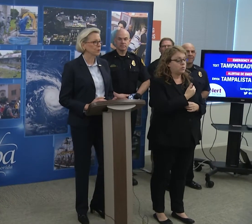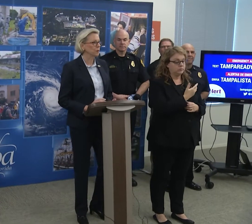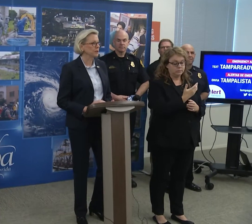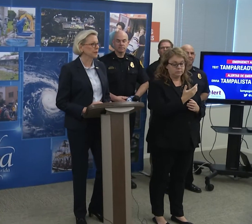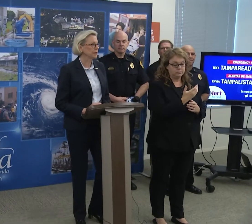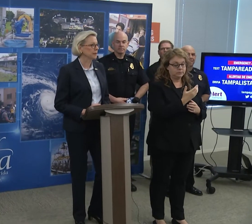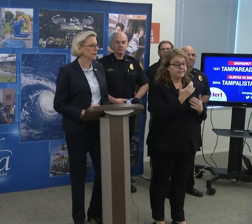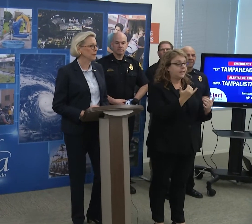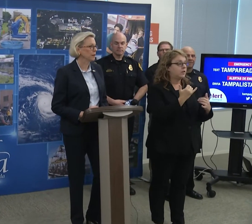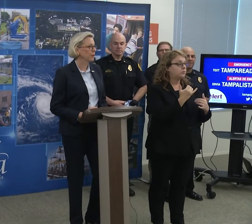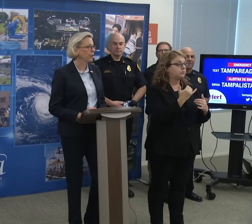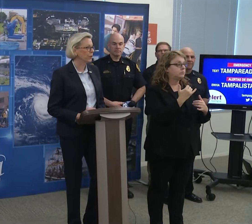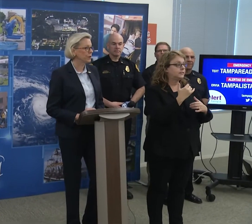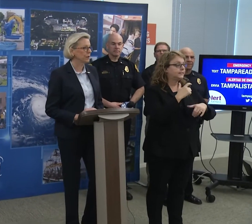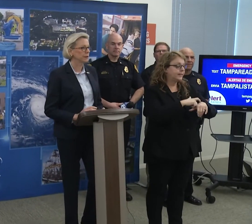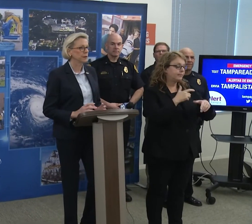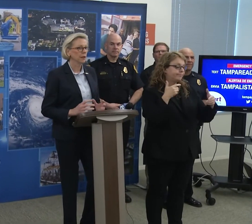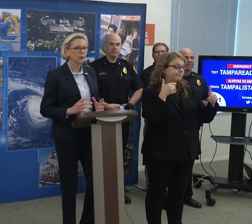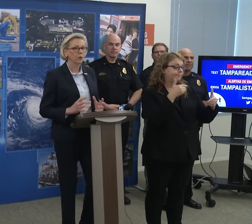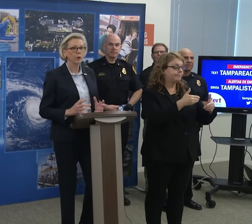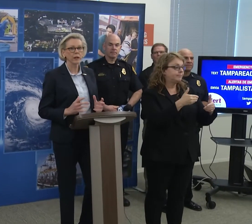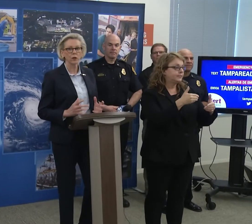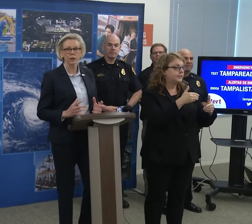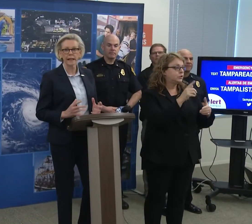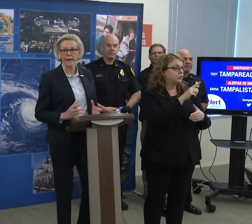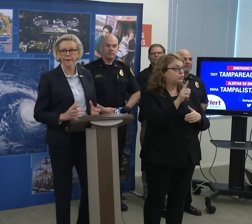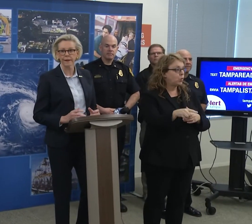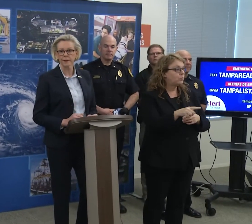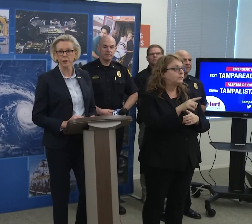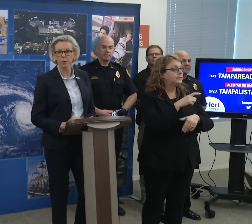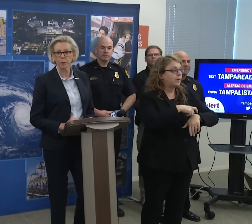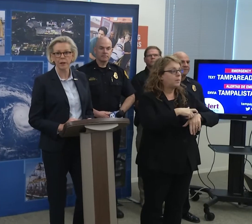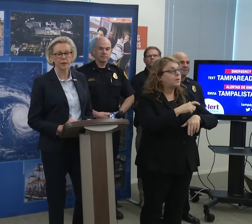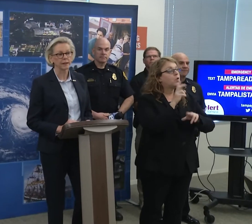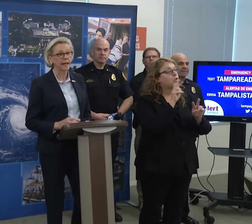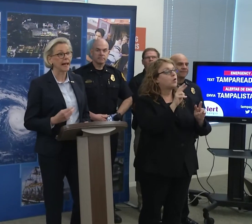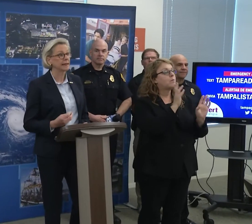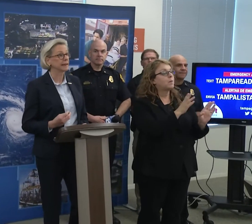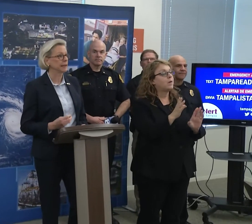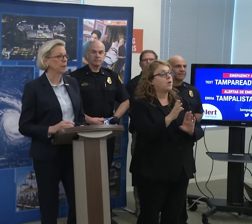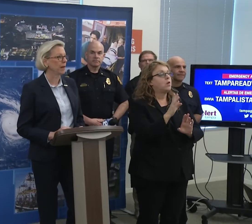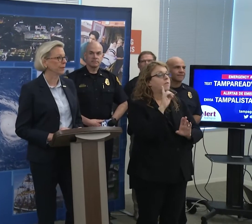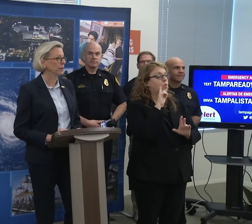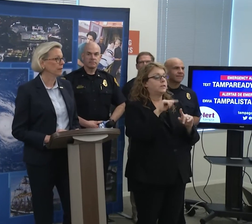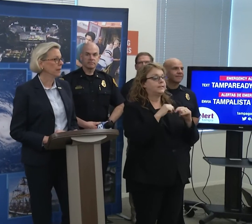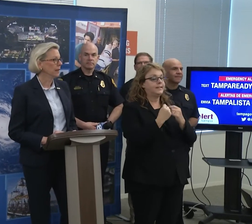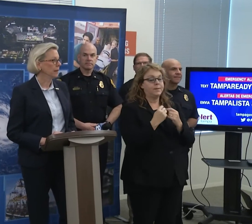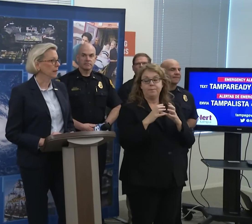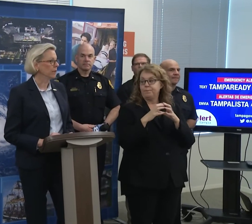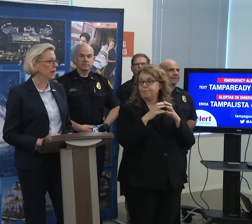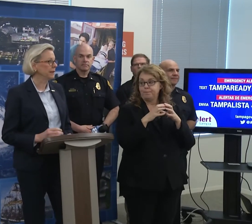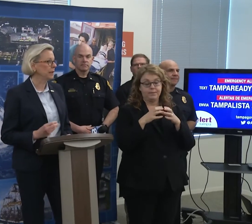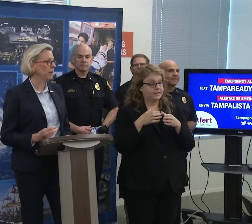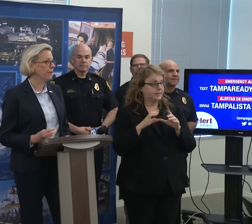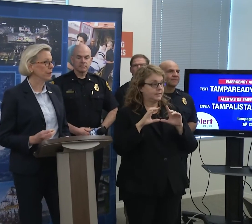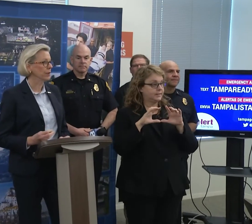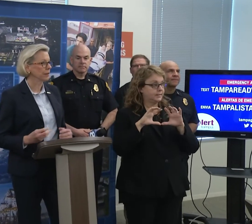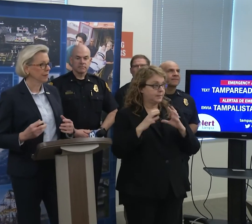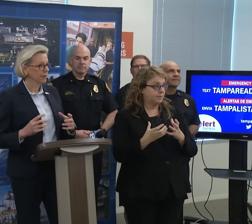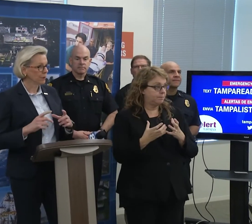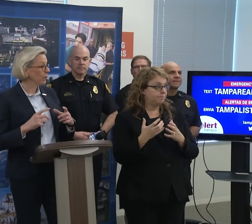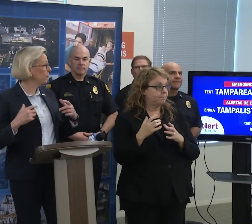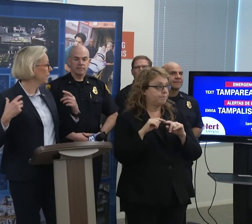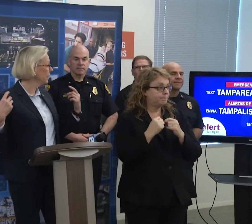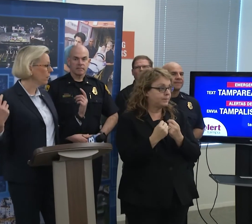As the storm season approaches, we look at this, our preparedness, as a team effort. And by team